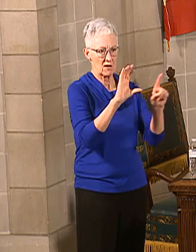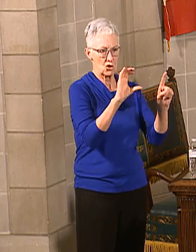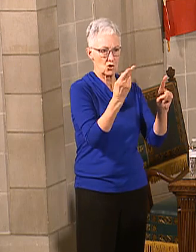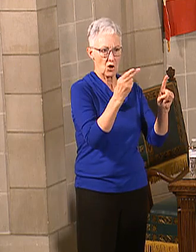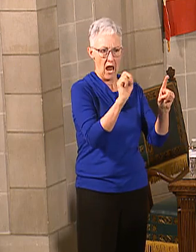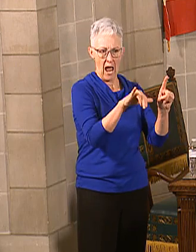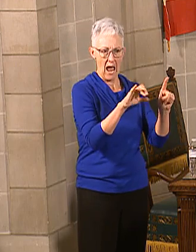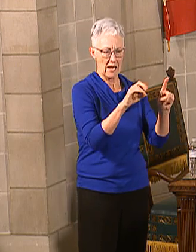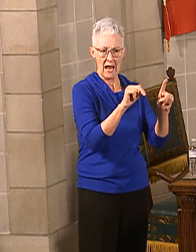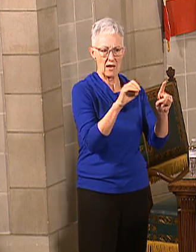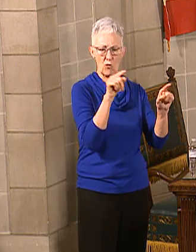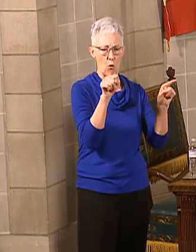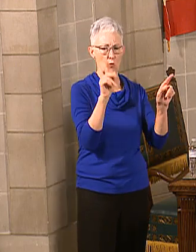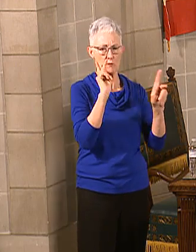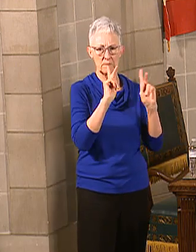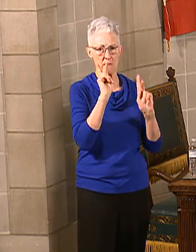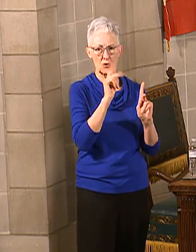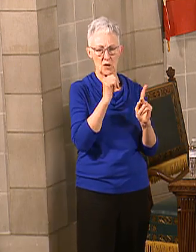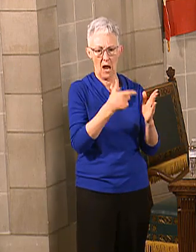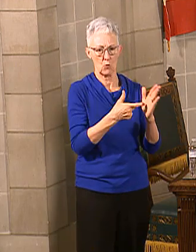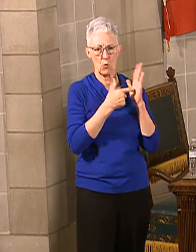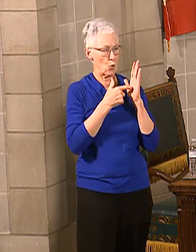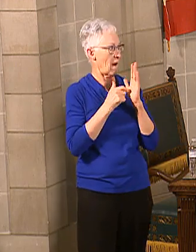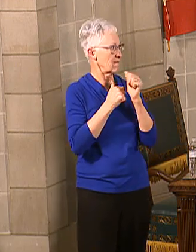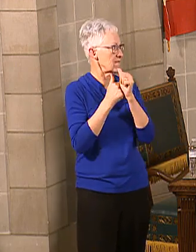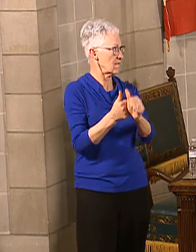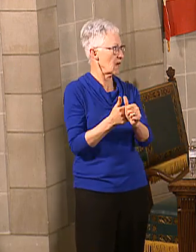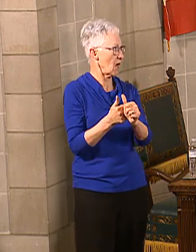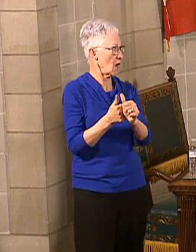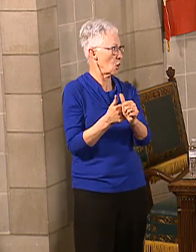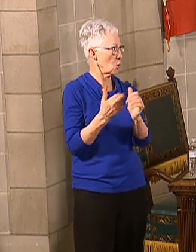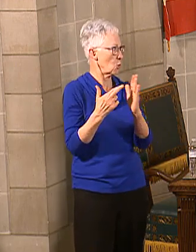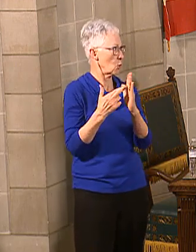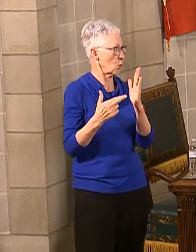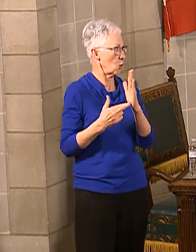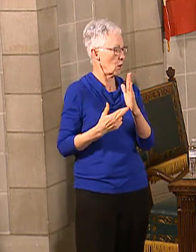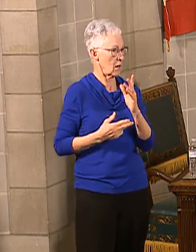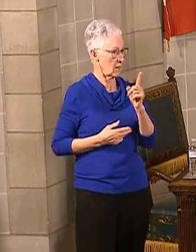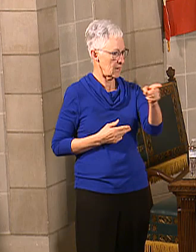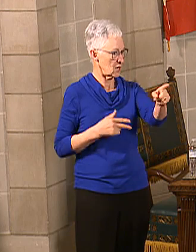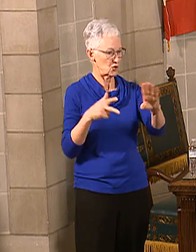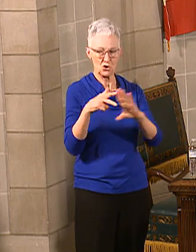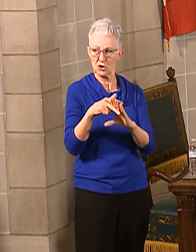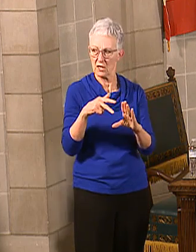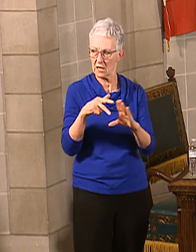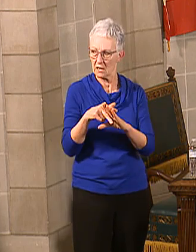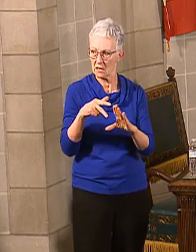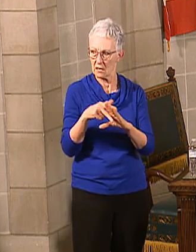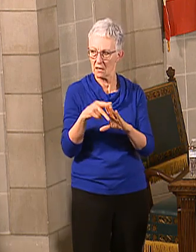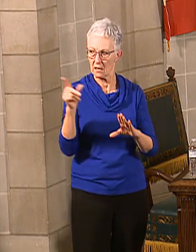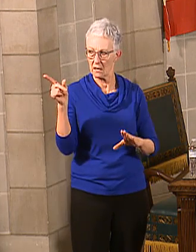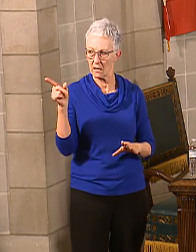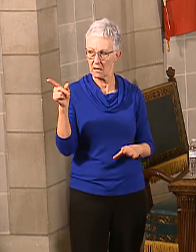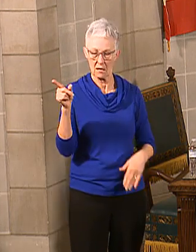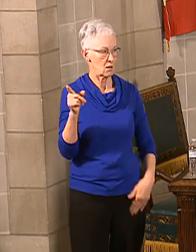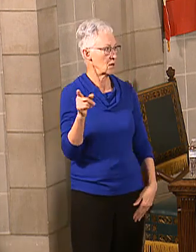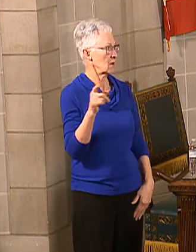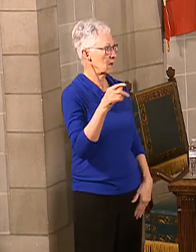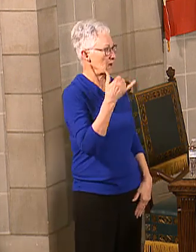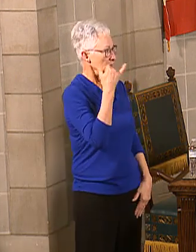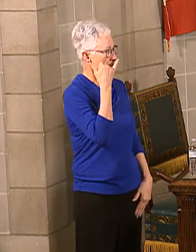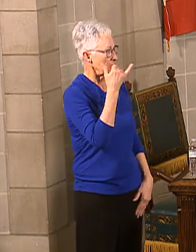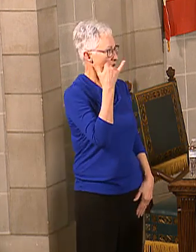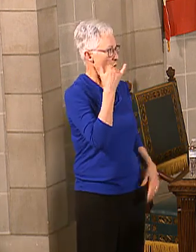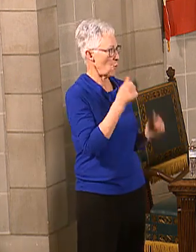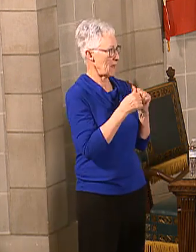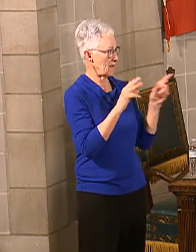not subject to that quarantine. All right, Paul is cheating. He's asking for one more question here, Taylor. Yeah, we have calls for you. All right, I got a call with the